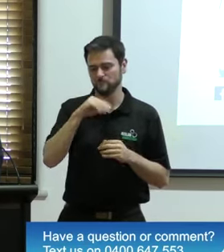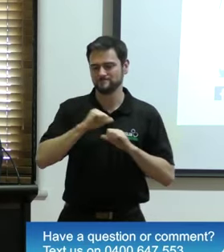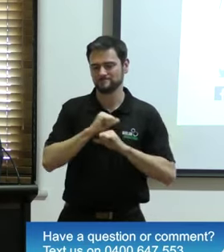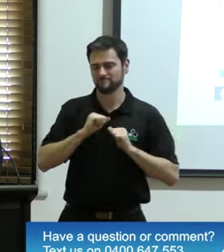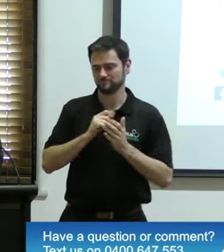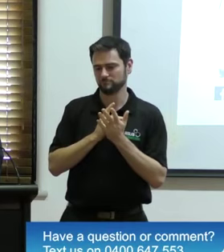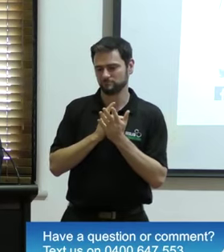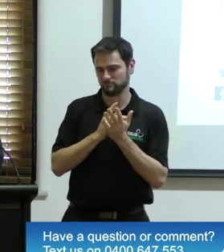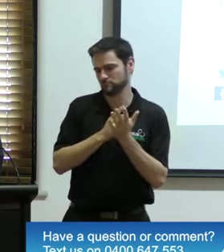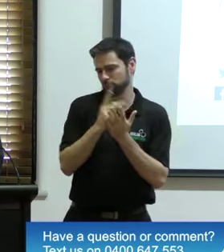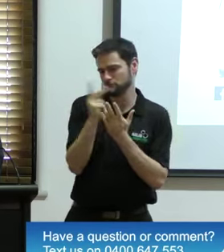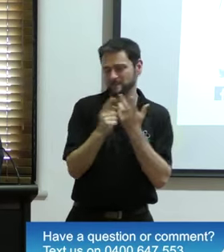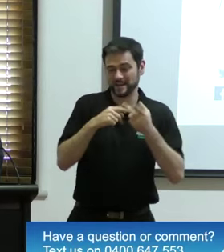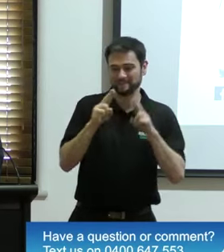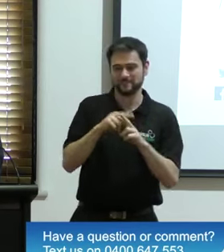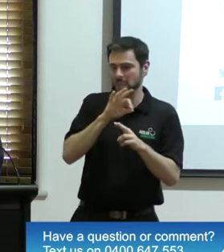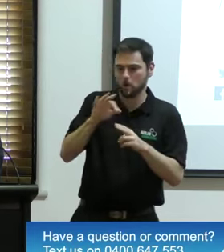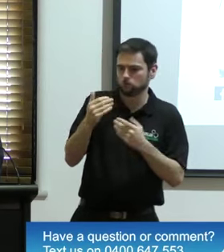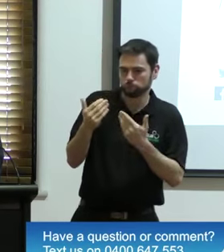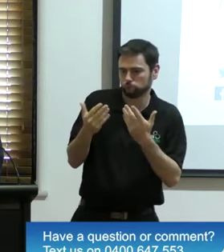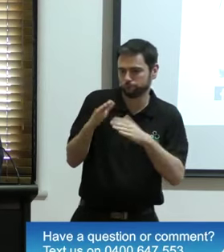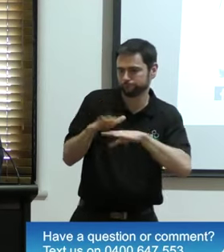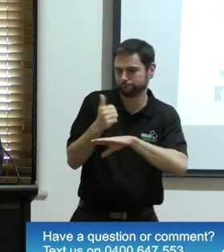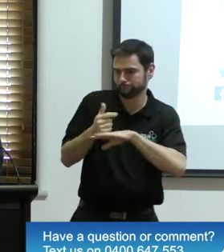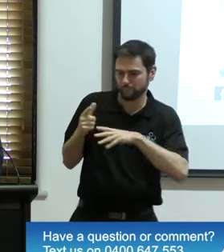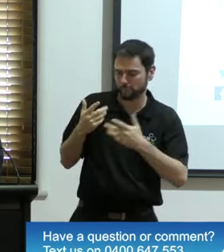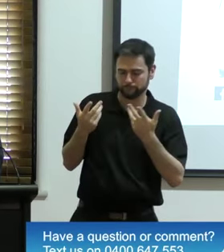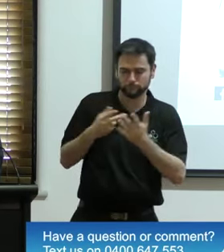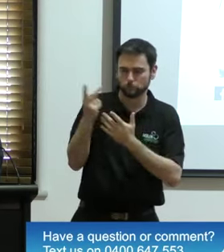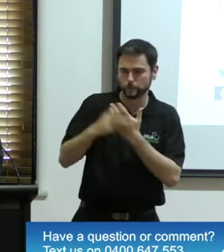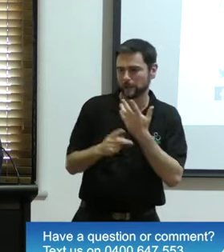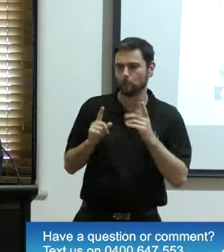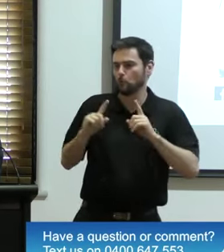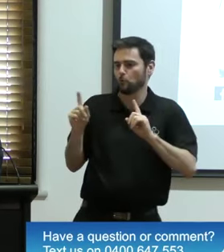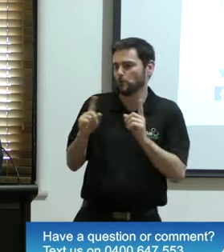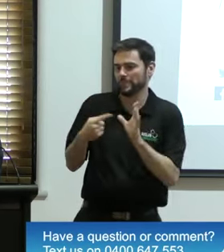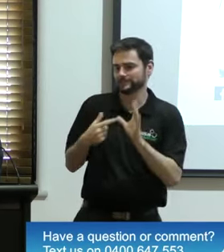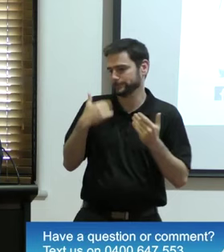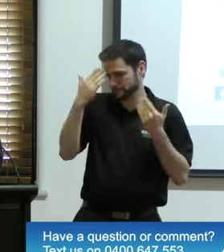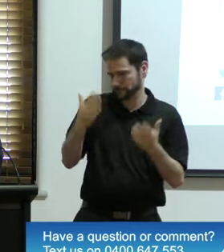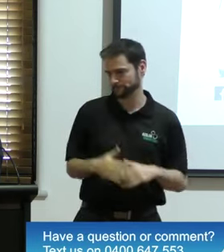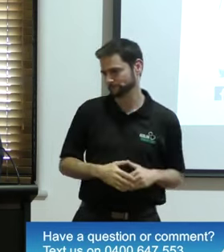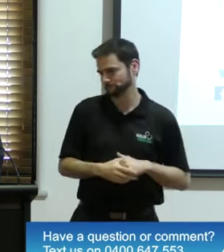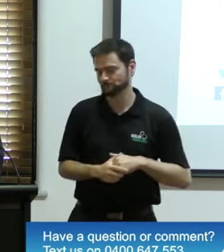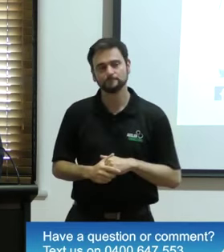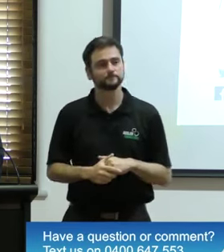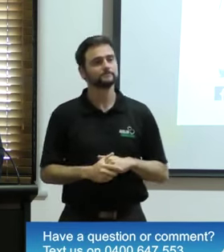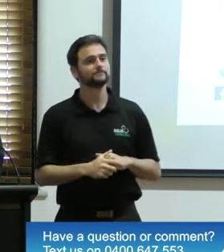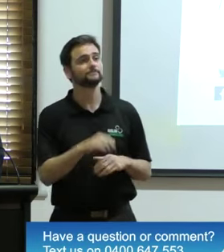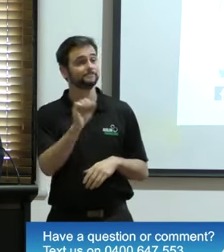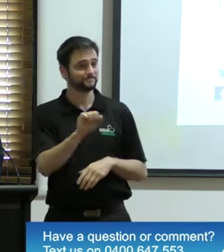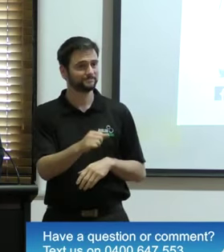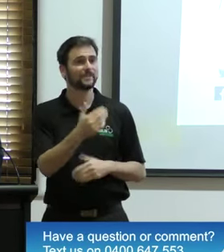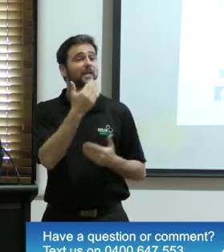program, if they're not running the program, or what the answers are. Yep, thanks